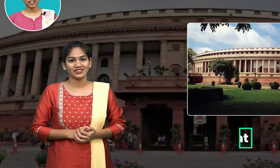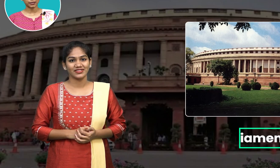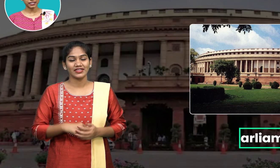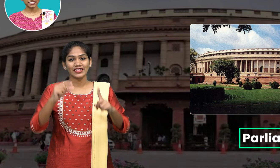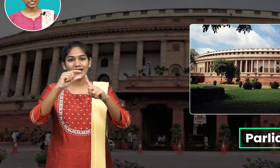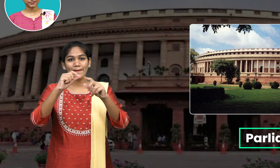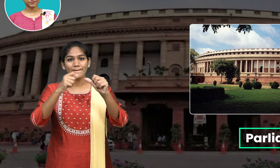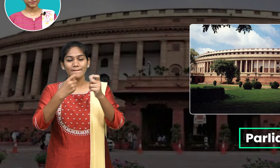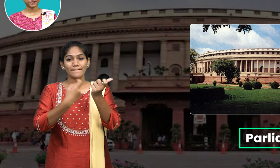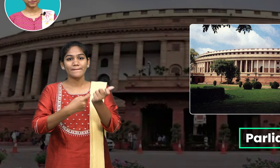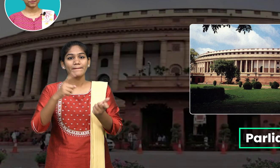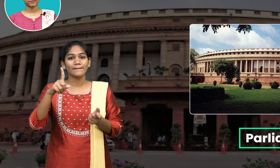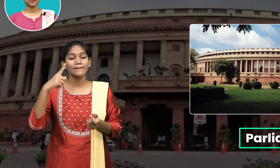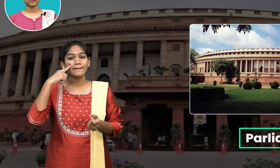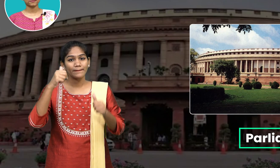Parliament,